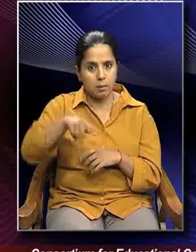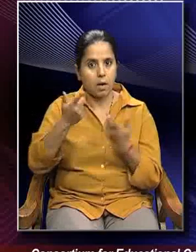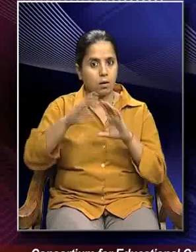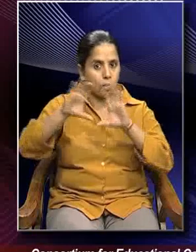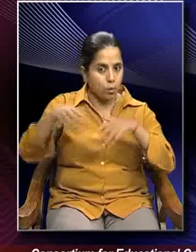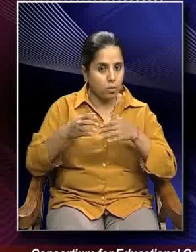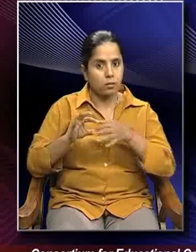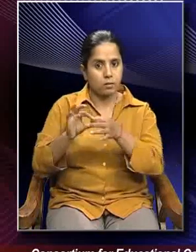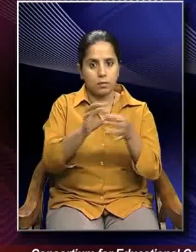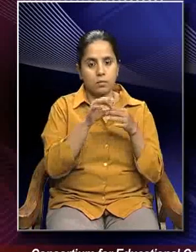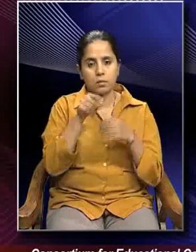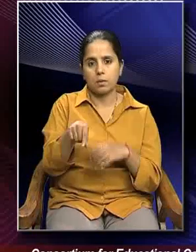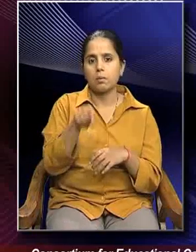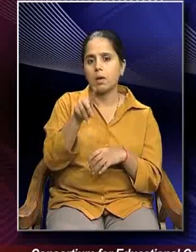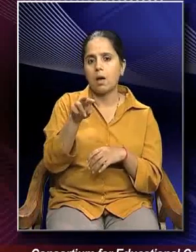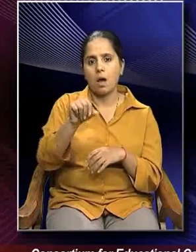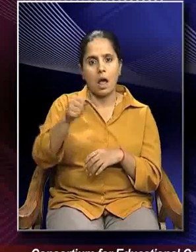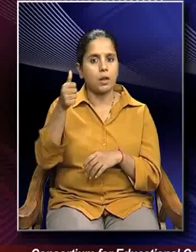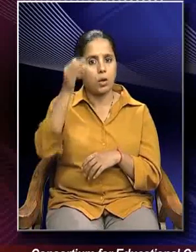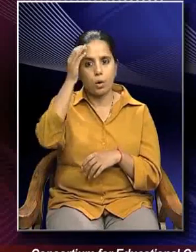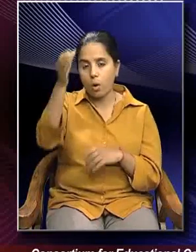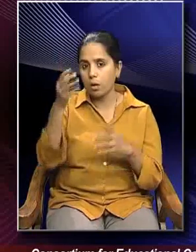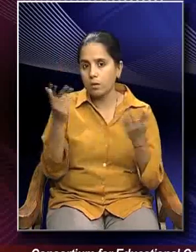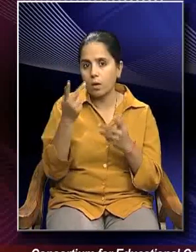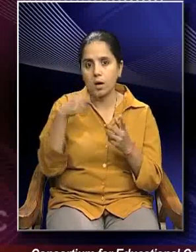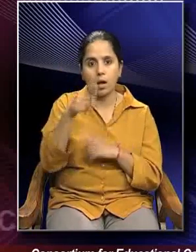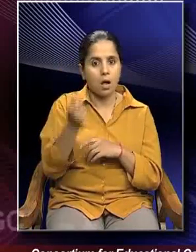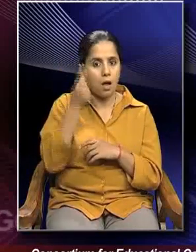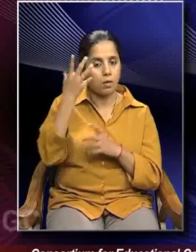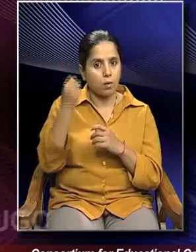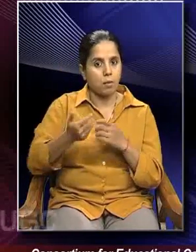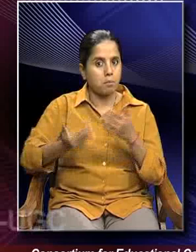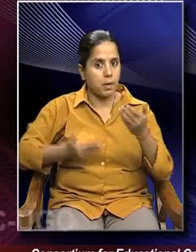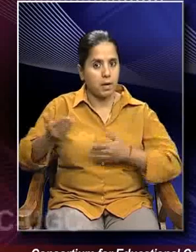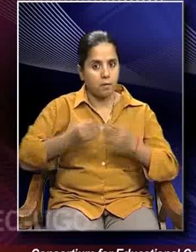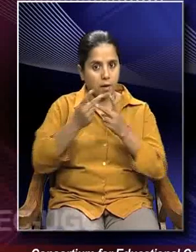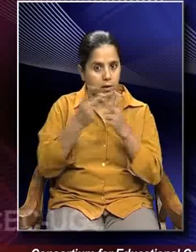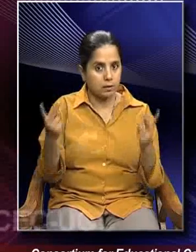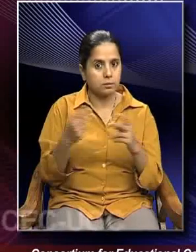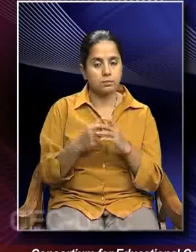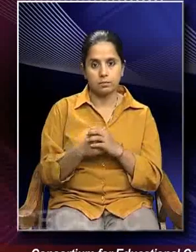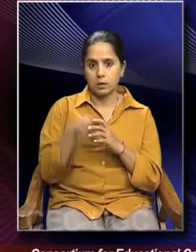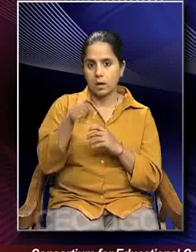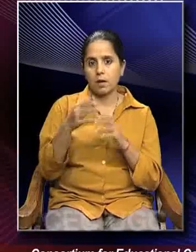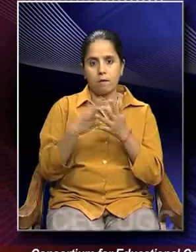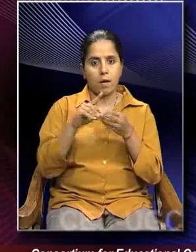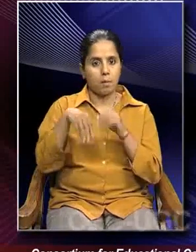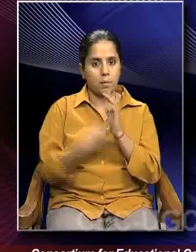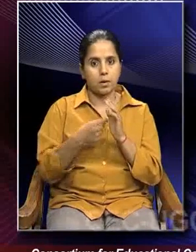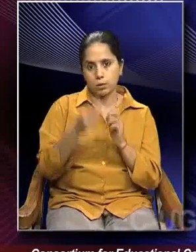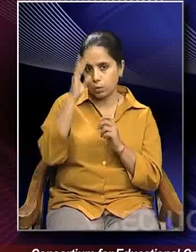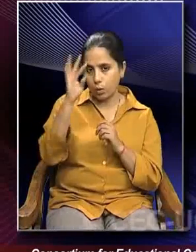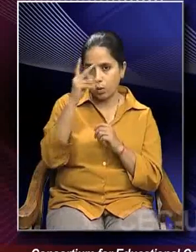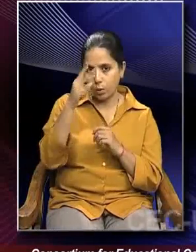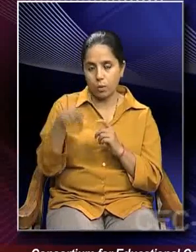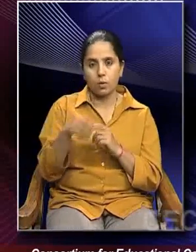collective, what is another concept to understand behavior in Weber's theory is